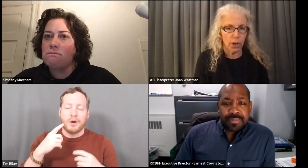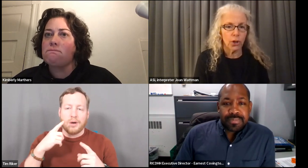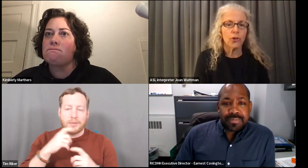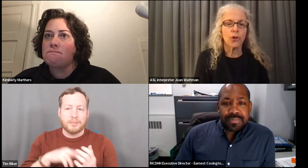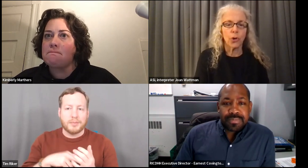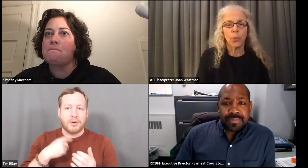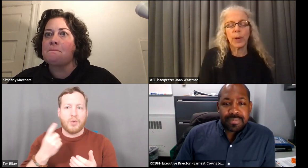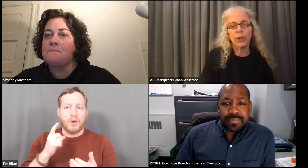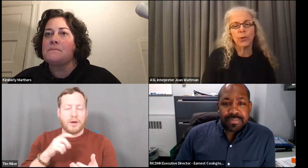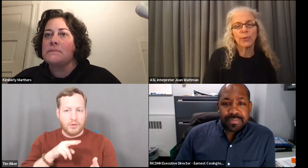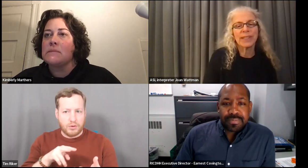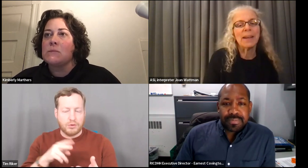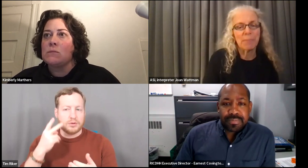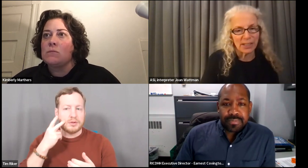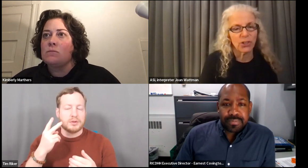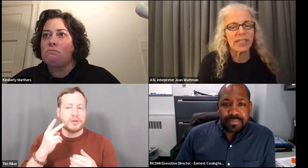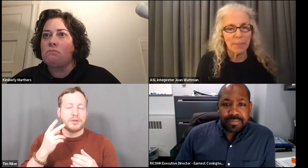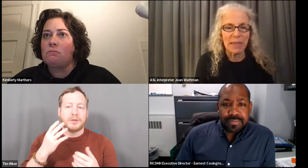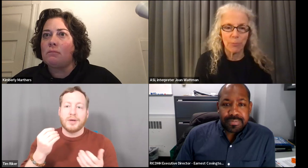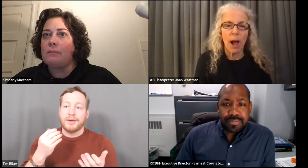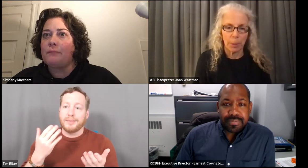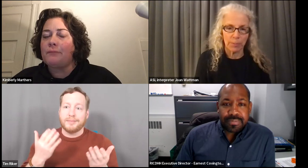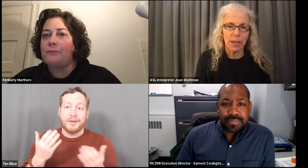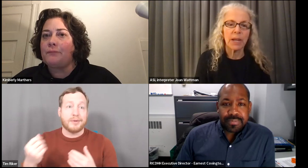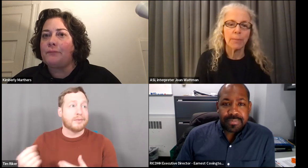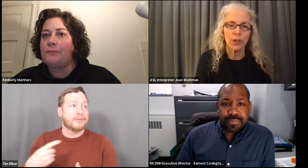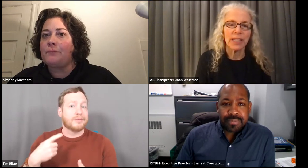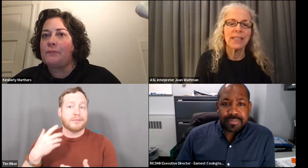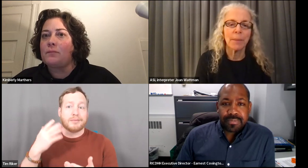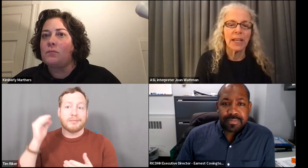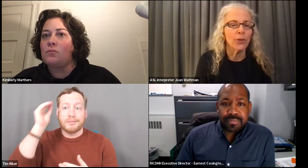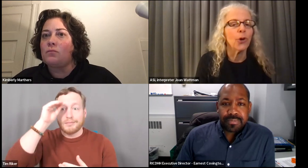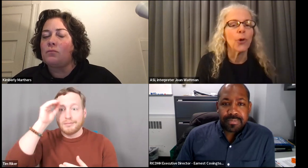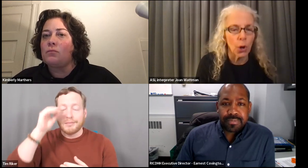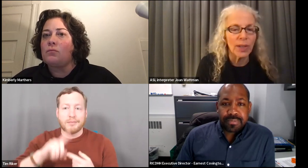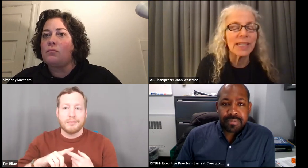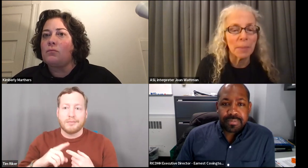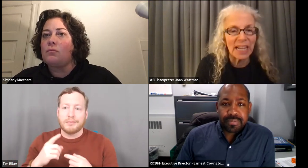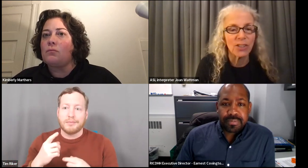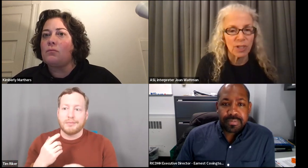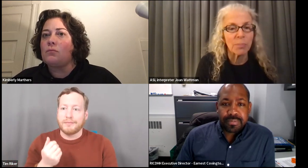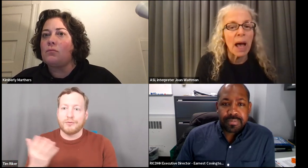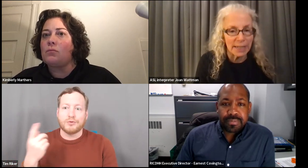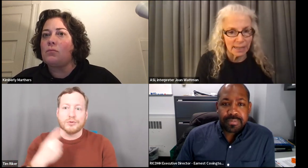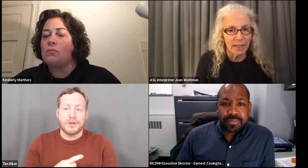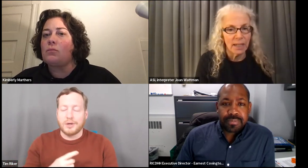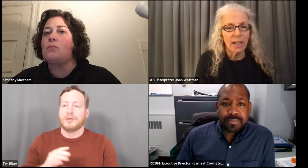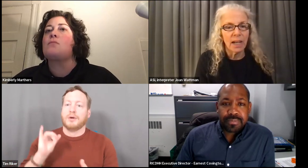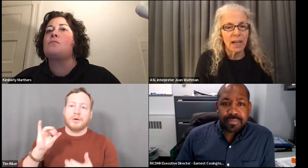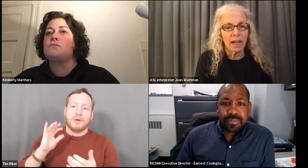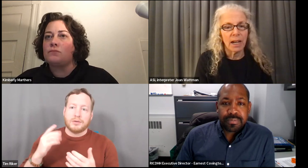phone. So when you send messages, it can be a problem. Sometimes you'll send something and you don't know that somebody has